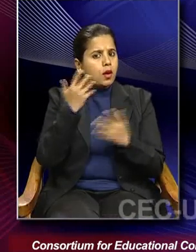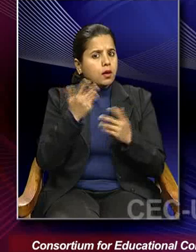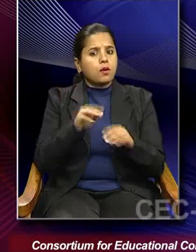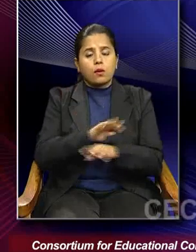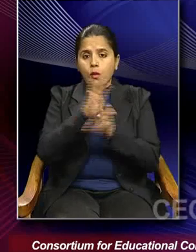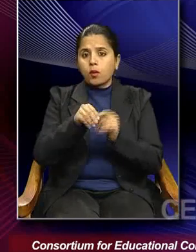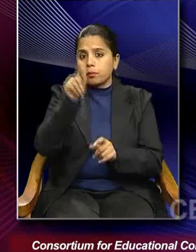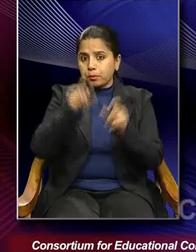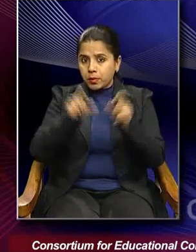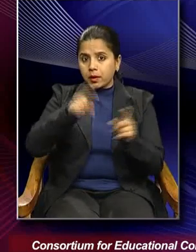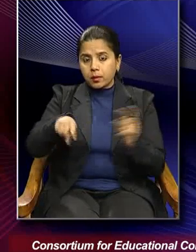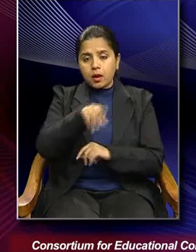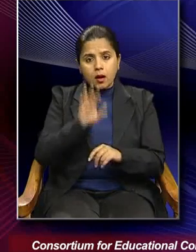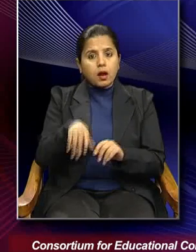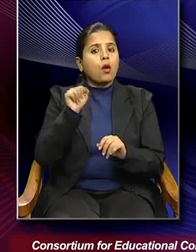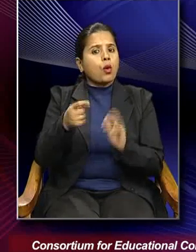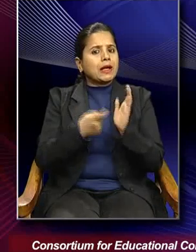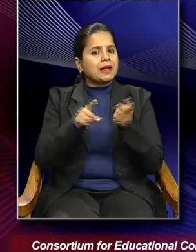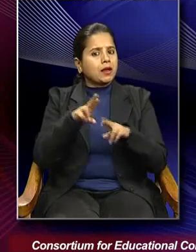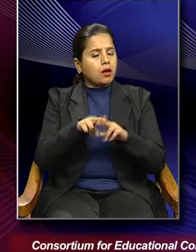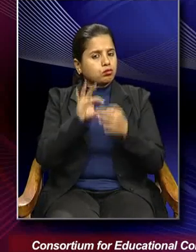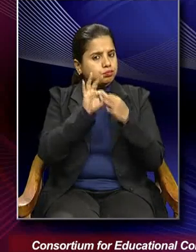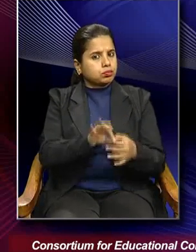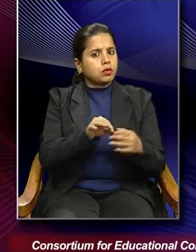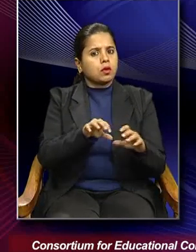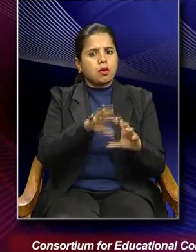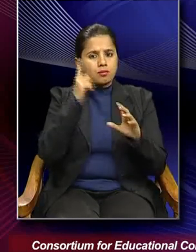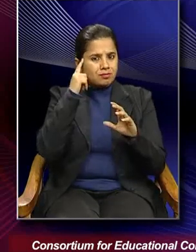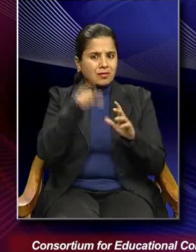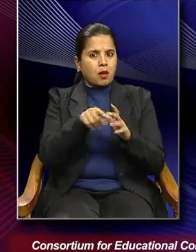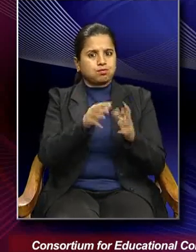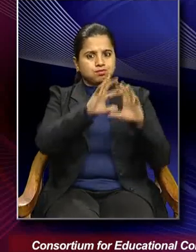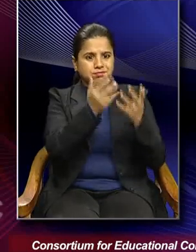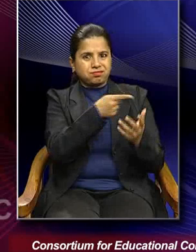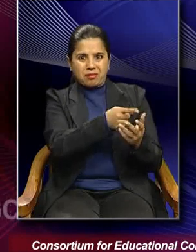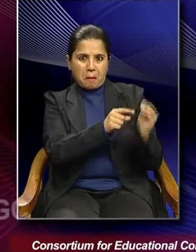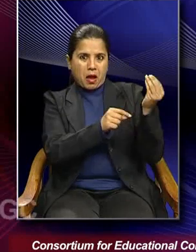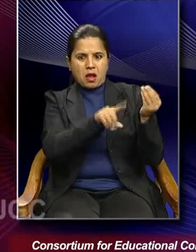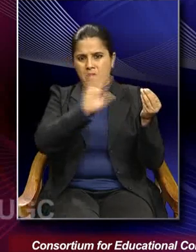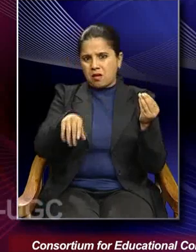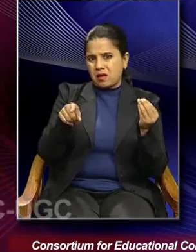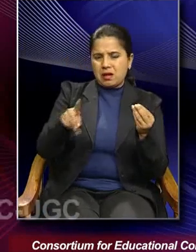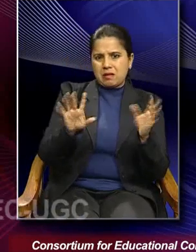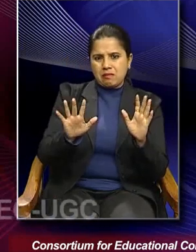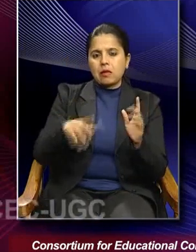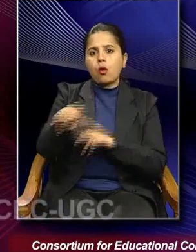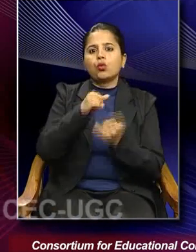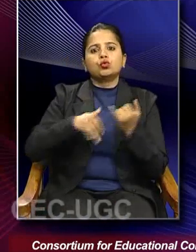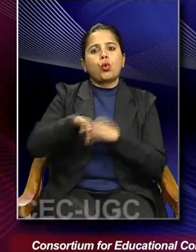the individuals preferring one particular bundle over the other becomes the choice of the whole society.